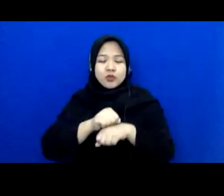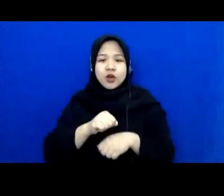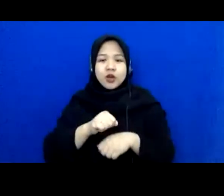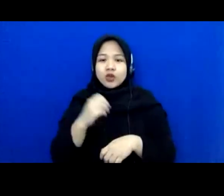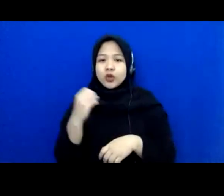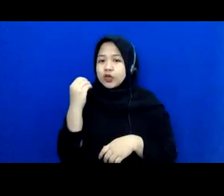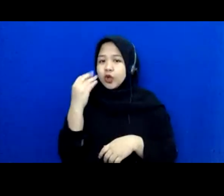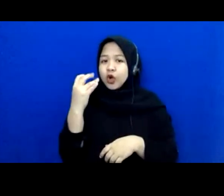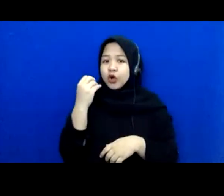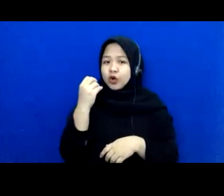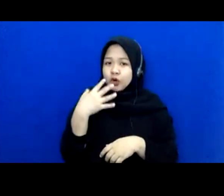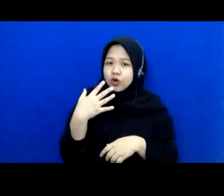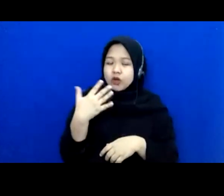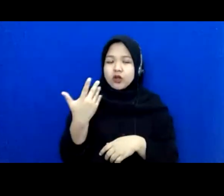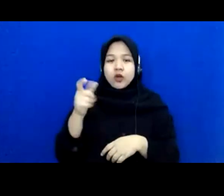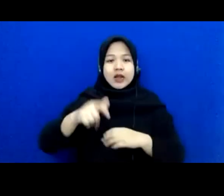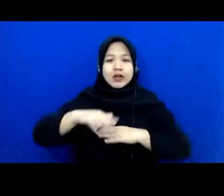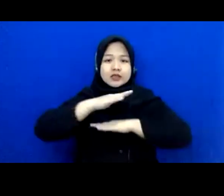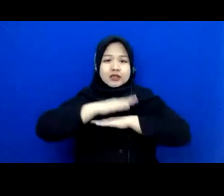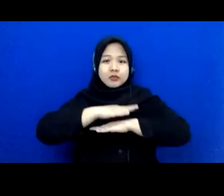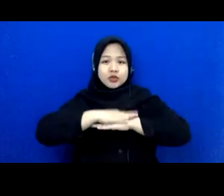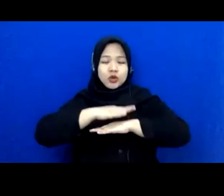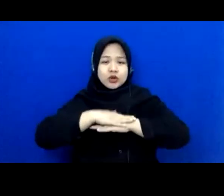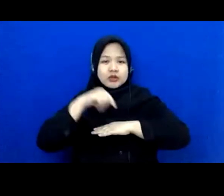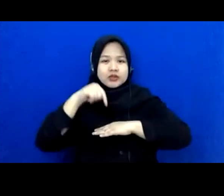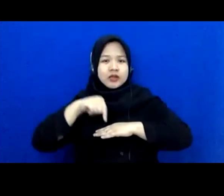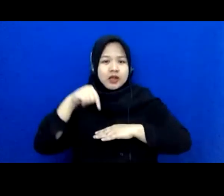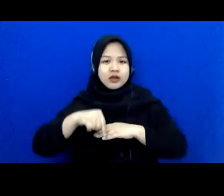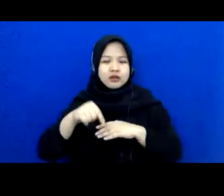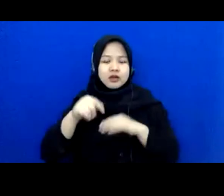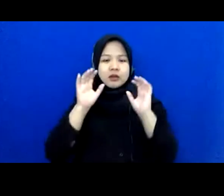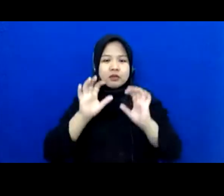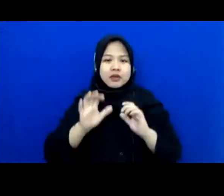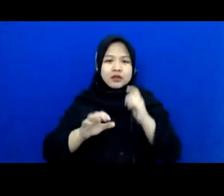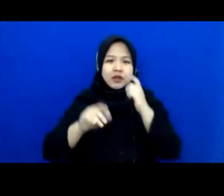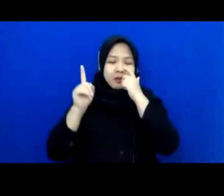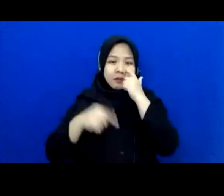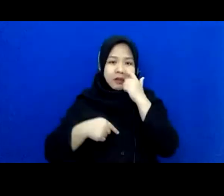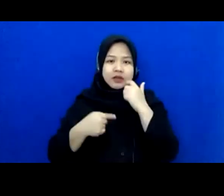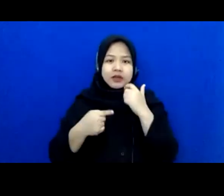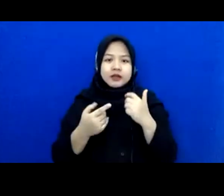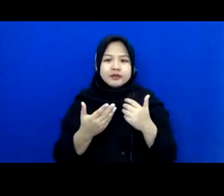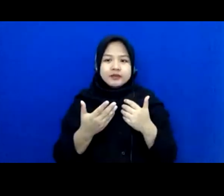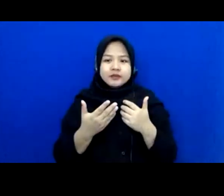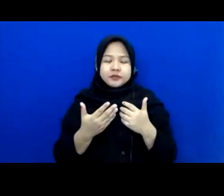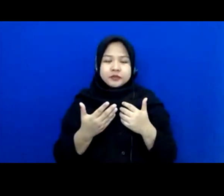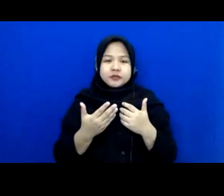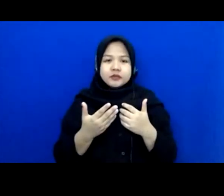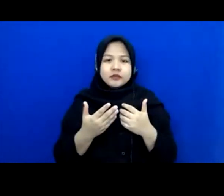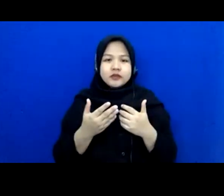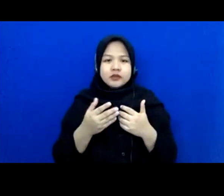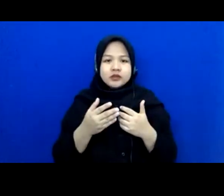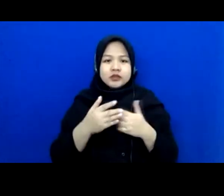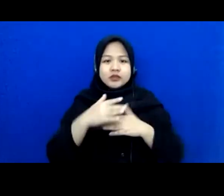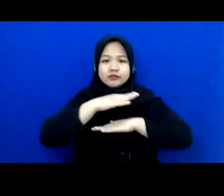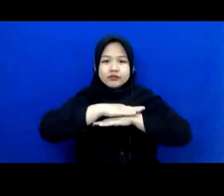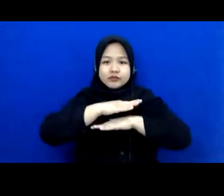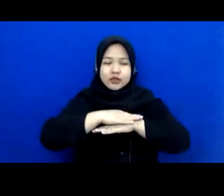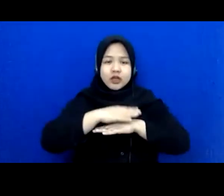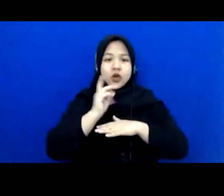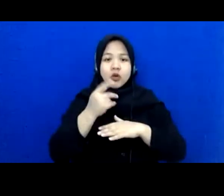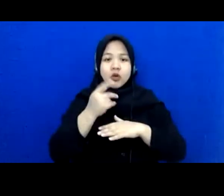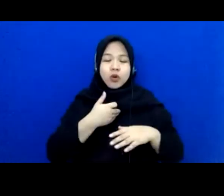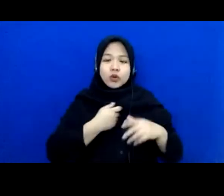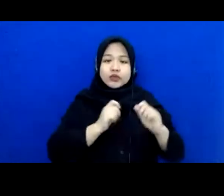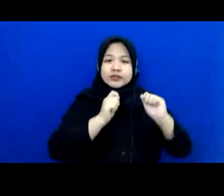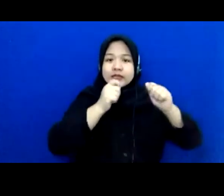as receptionist. It's now running at Hyatt Regency Sha Tin in Hong Kong as a concierge. So we check up, the robot will go to